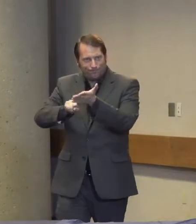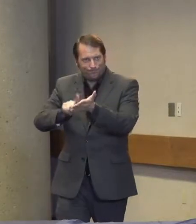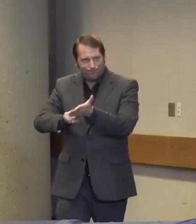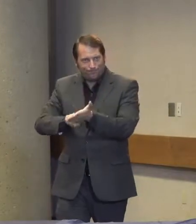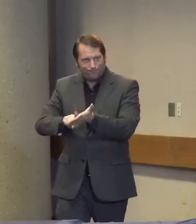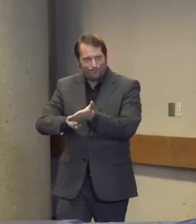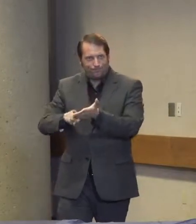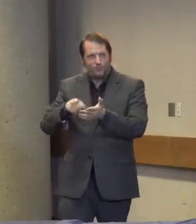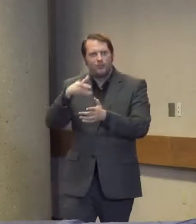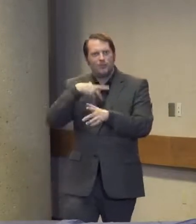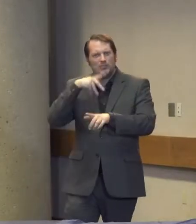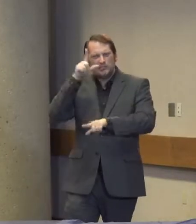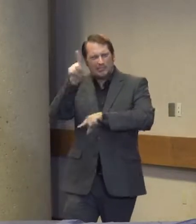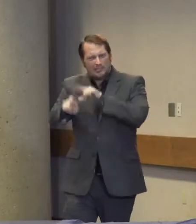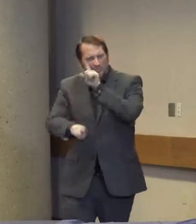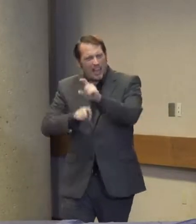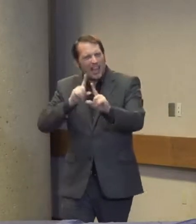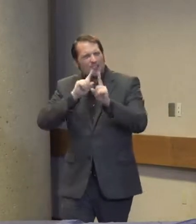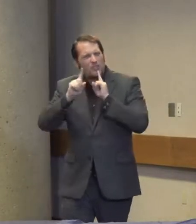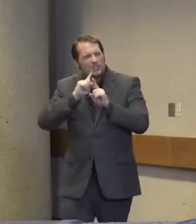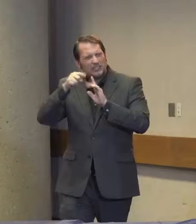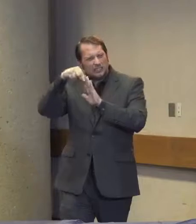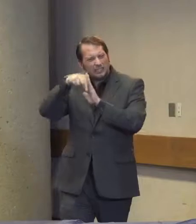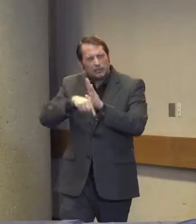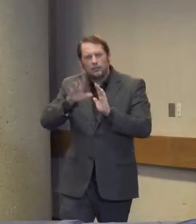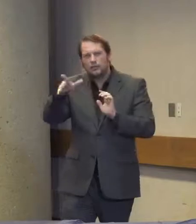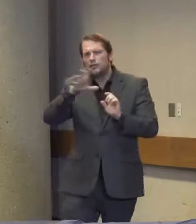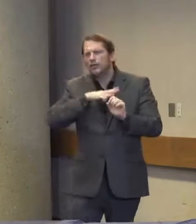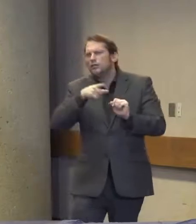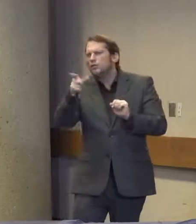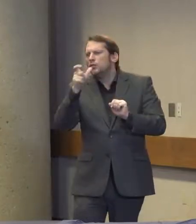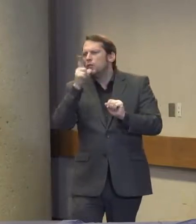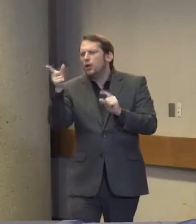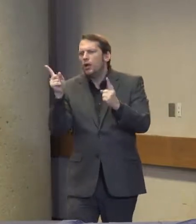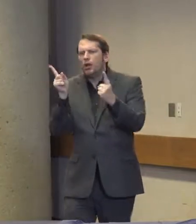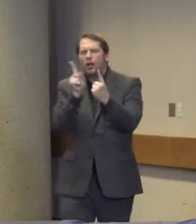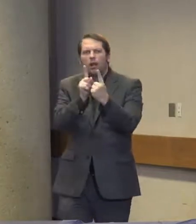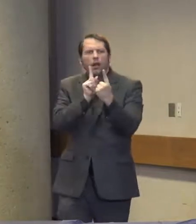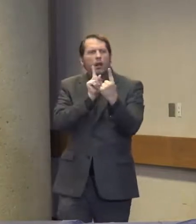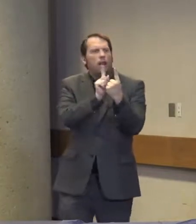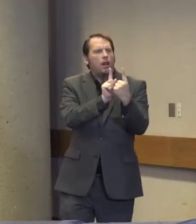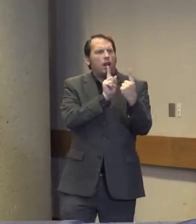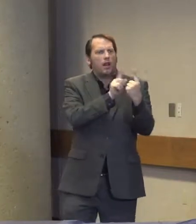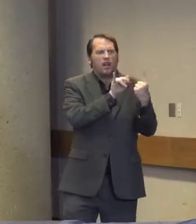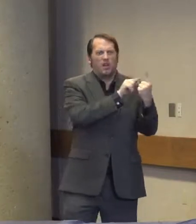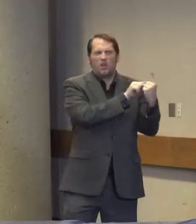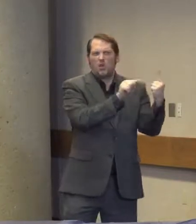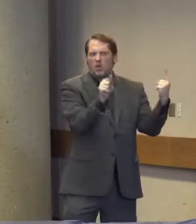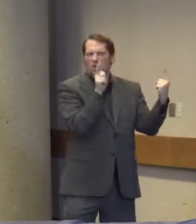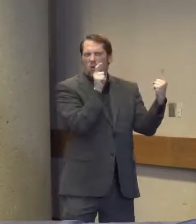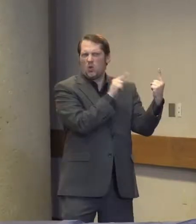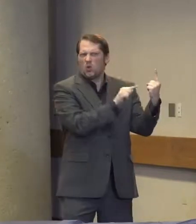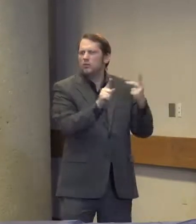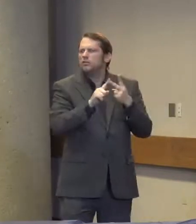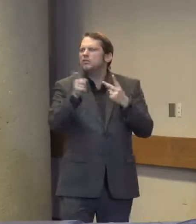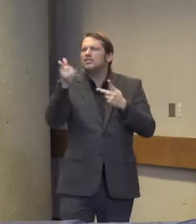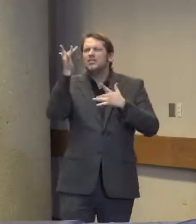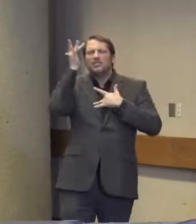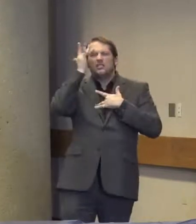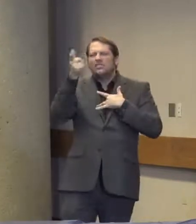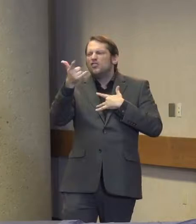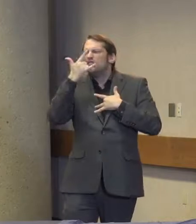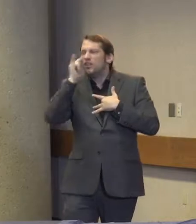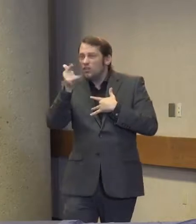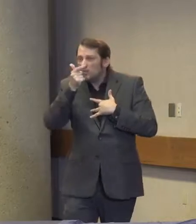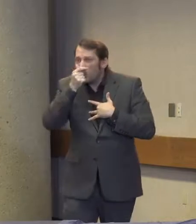individual to assess who they've come into contact with, try to get an understanding of when their symptoms started to determine when they may have been infectious